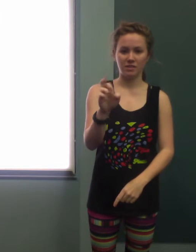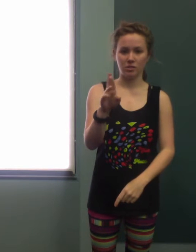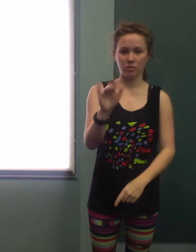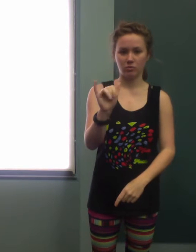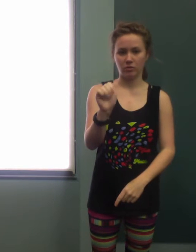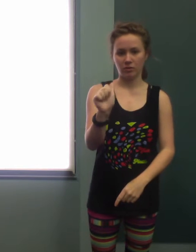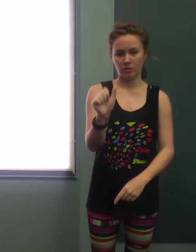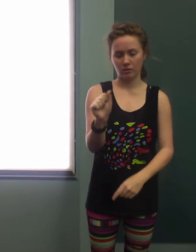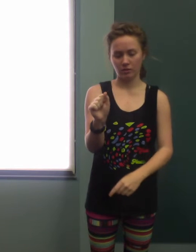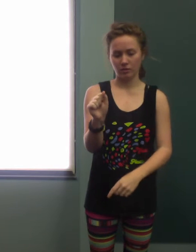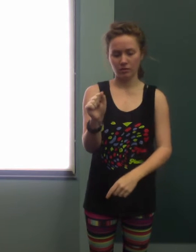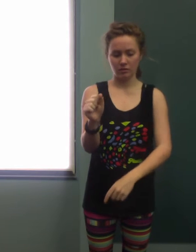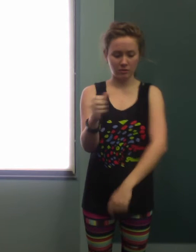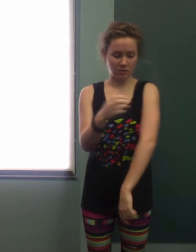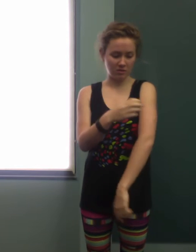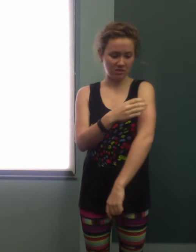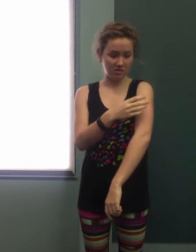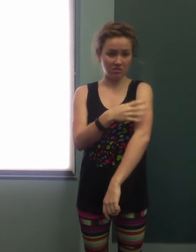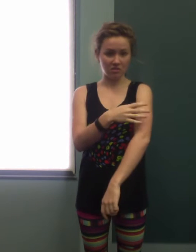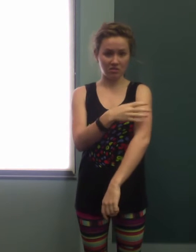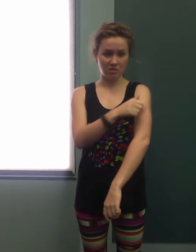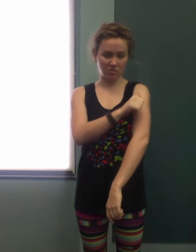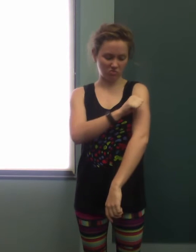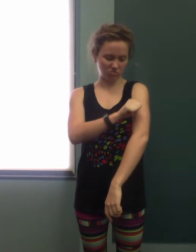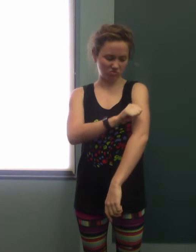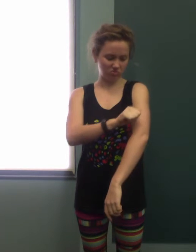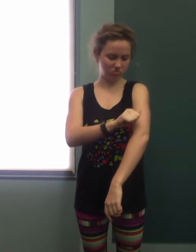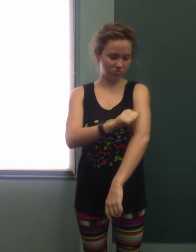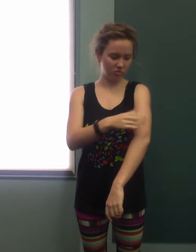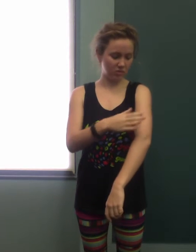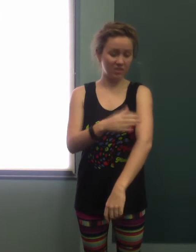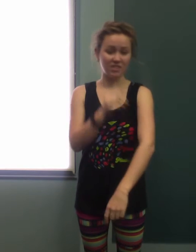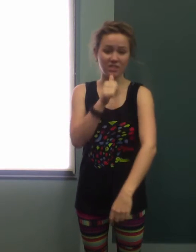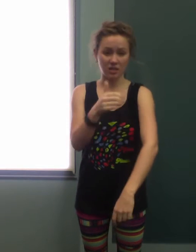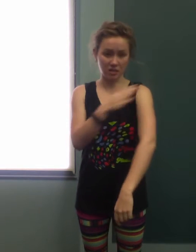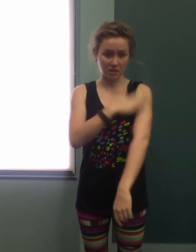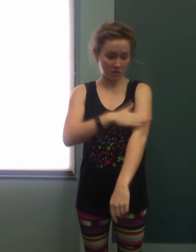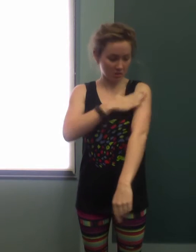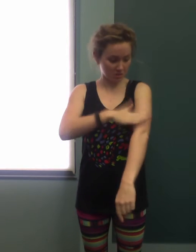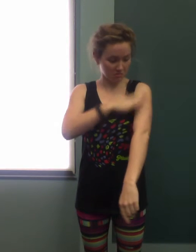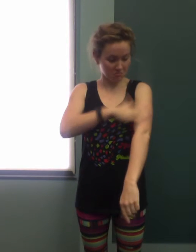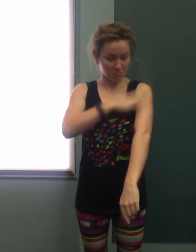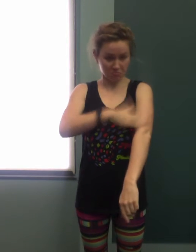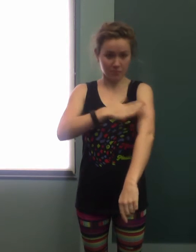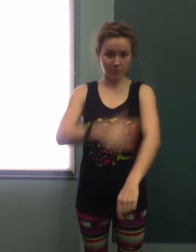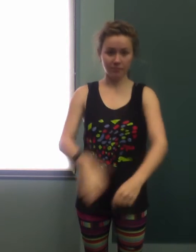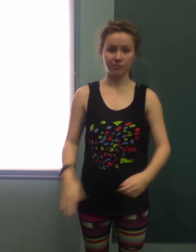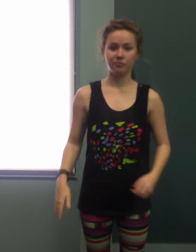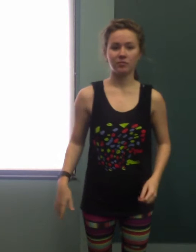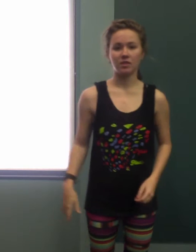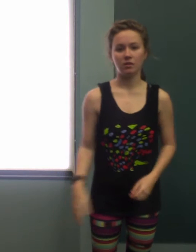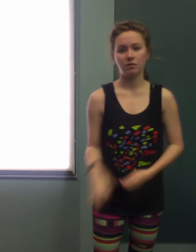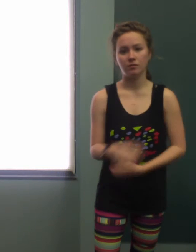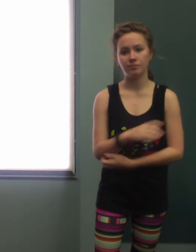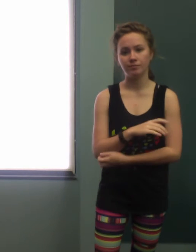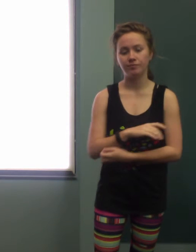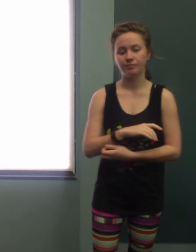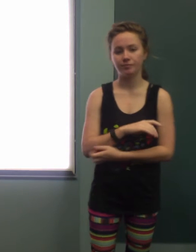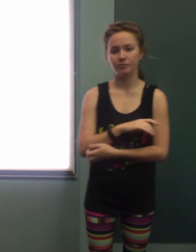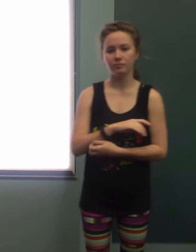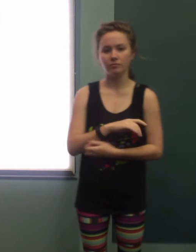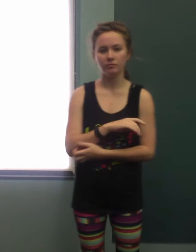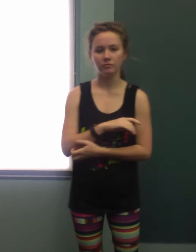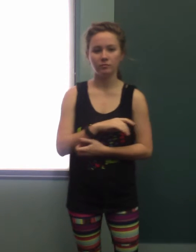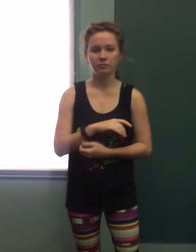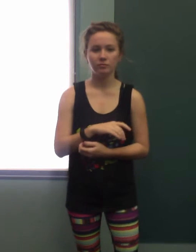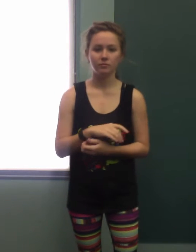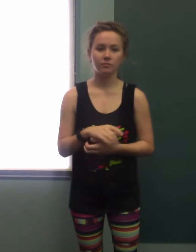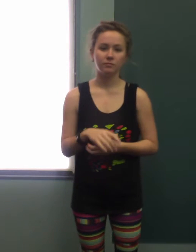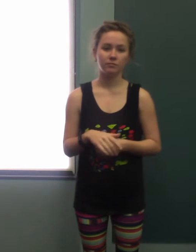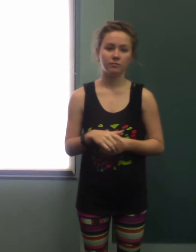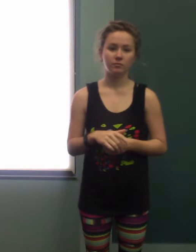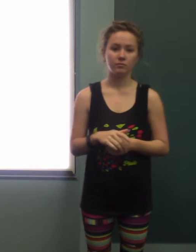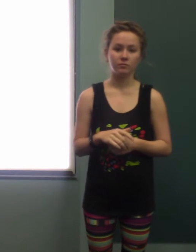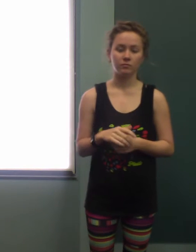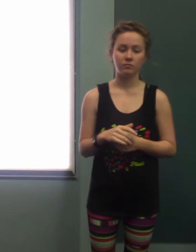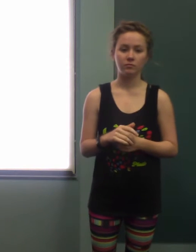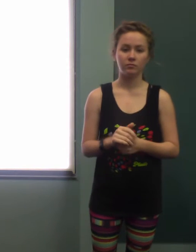properly sterilized. Oh, yeah, because... One of the extreme conditions of camp life would be that of Andersonville,